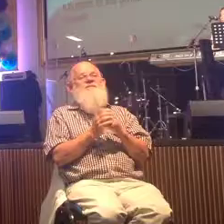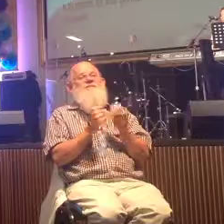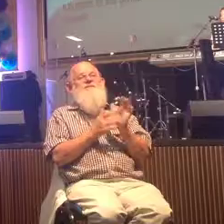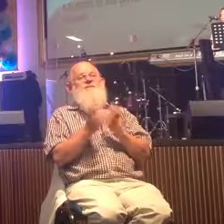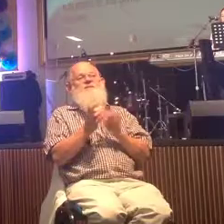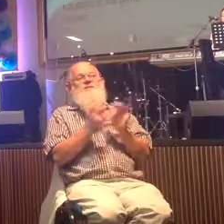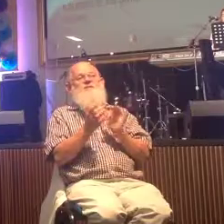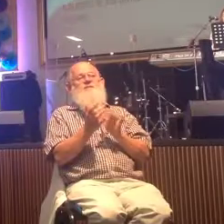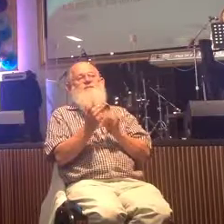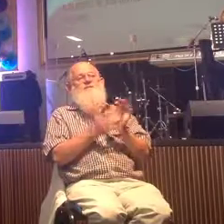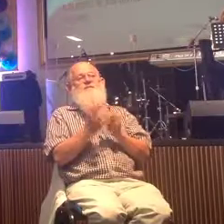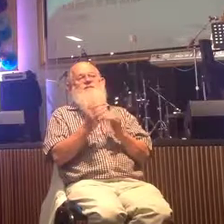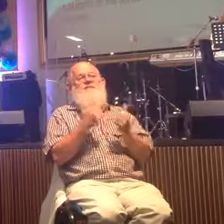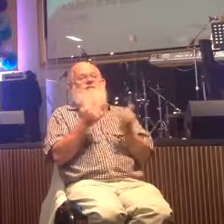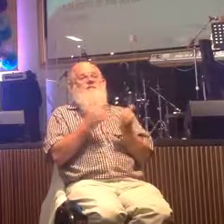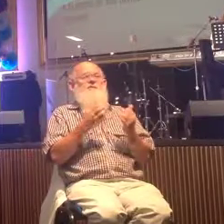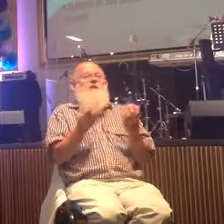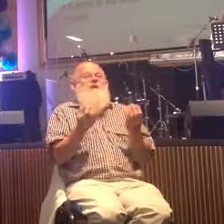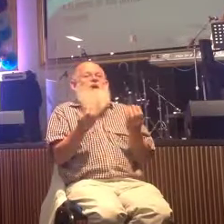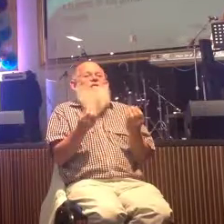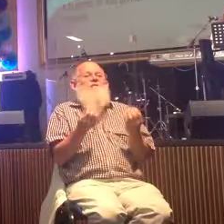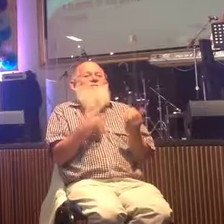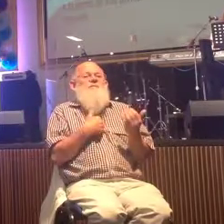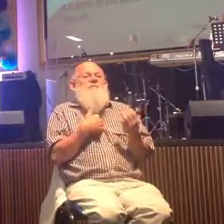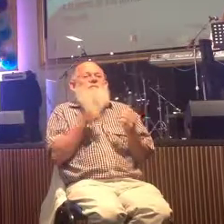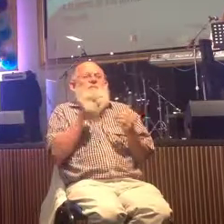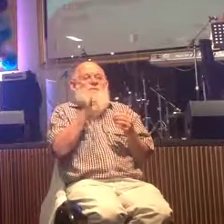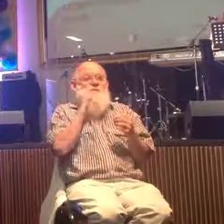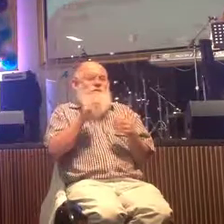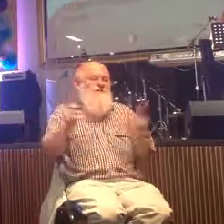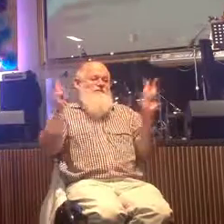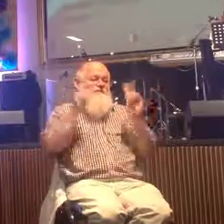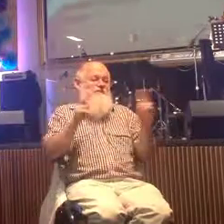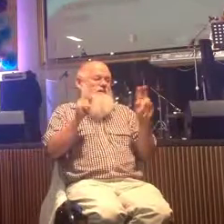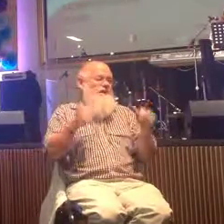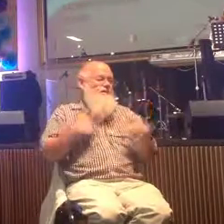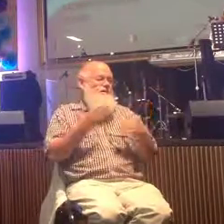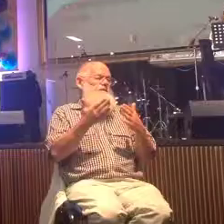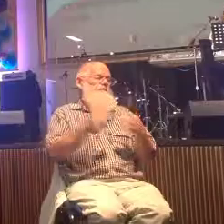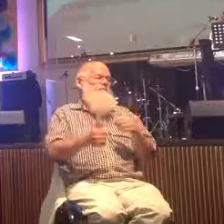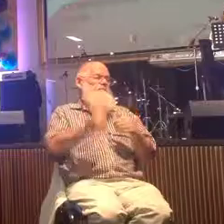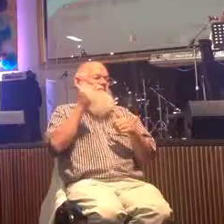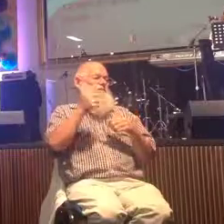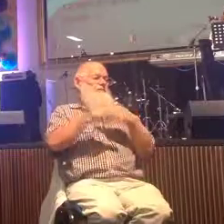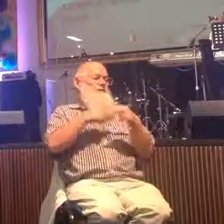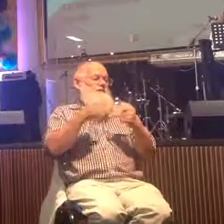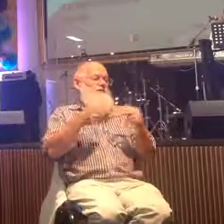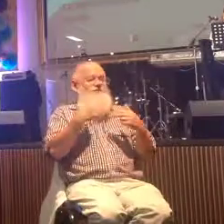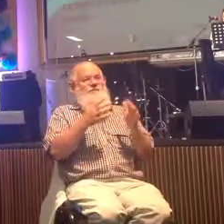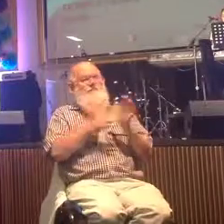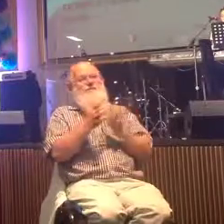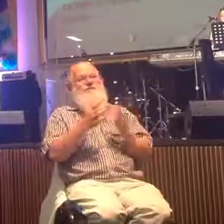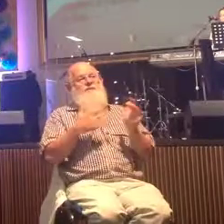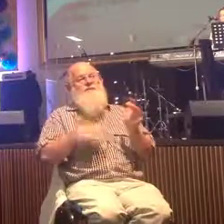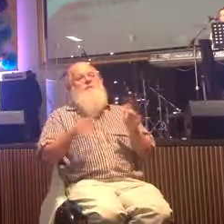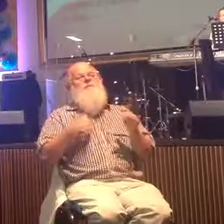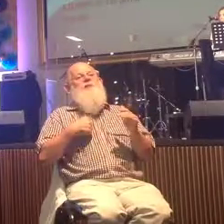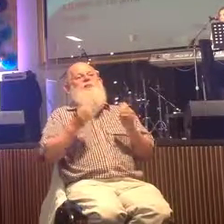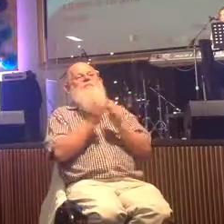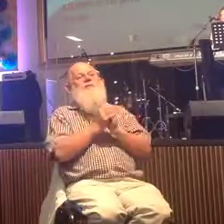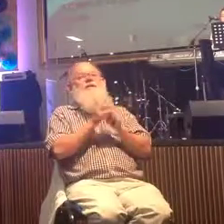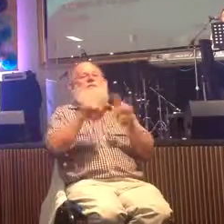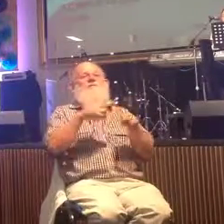it's victorious either way. But I want to be able to give this gift back to Jesus. Yeah. I want my friends and family to be in